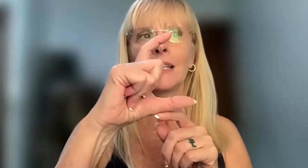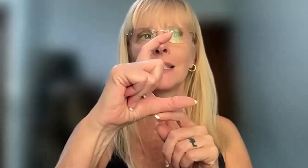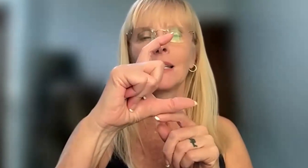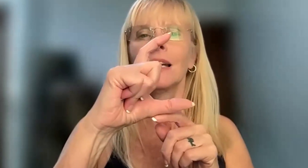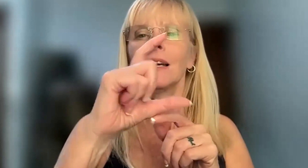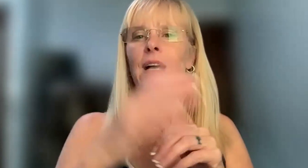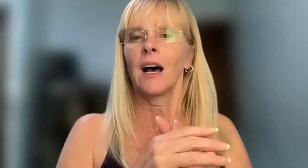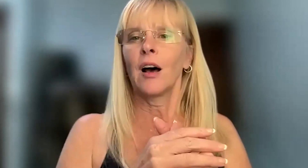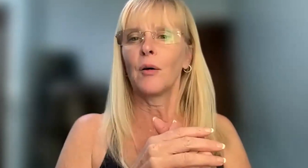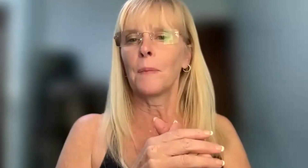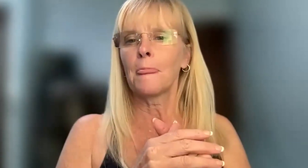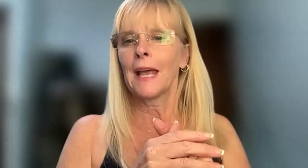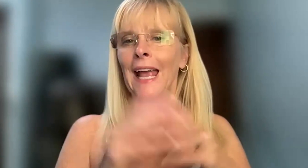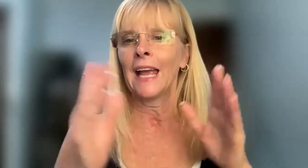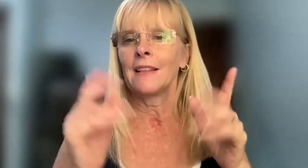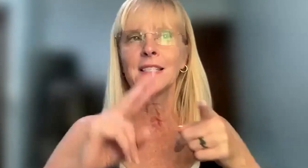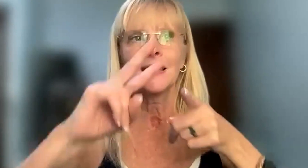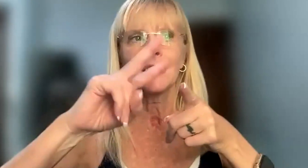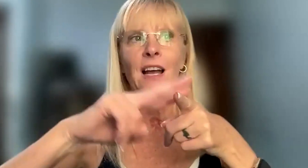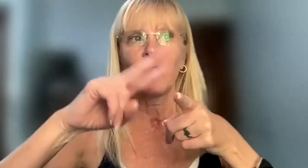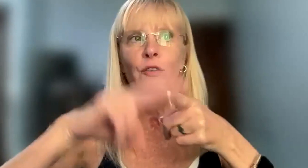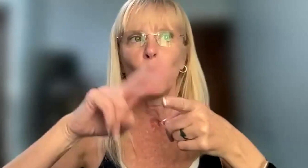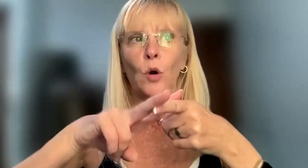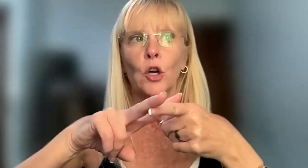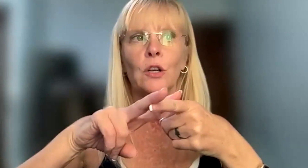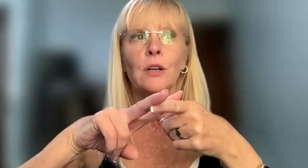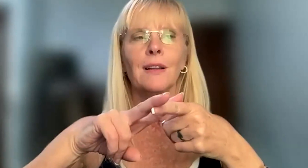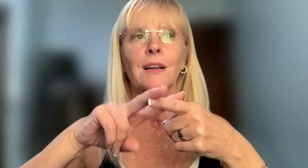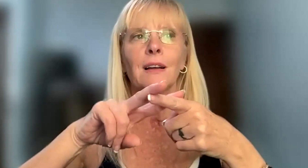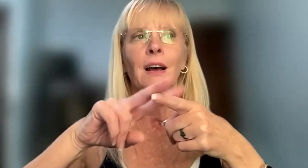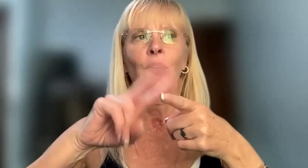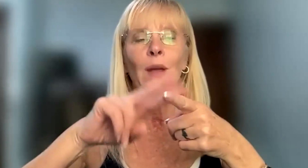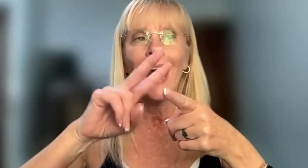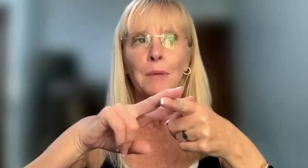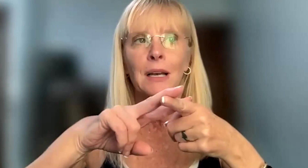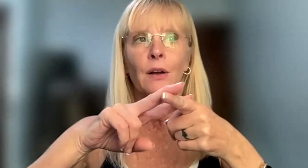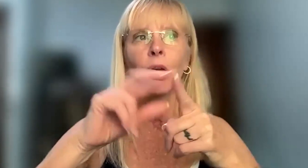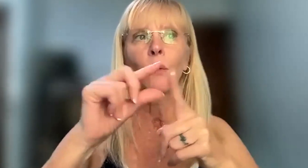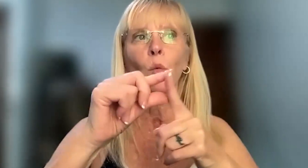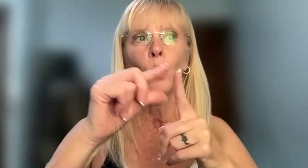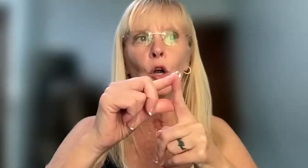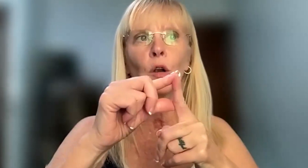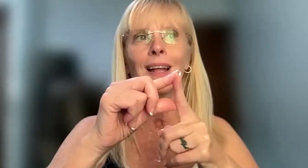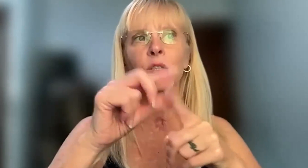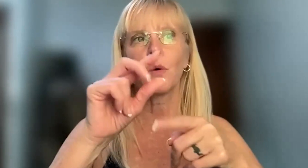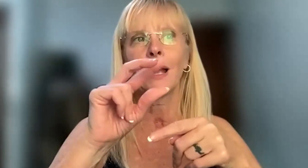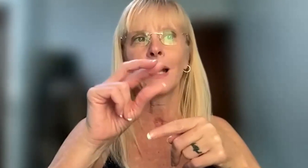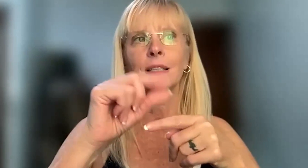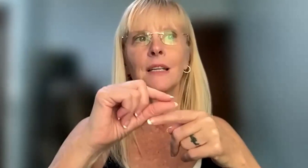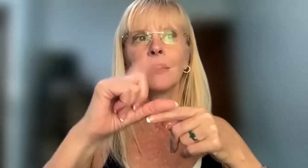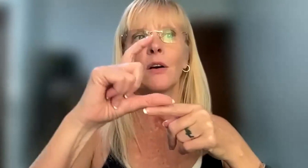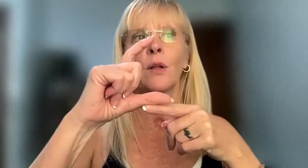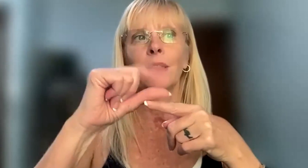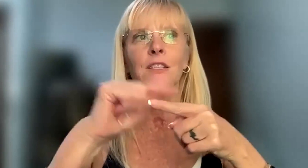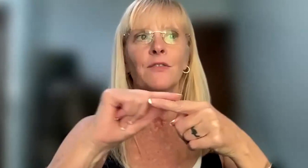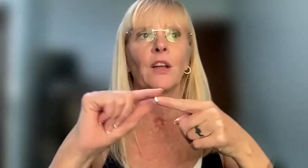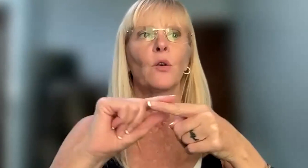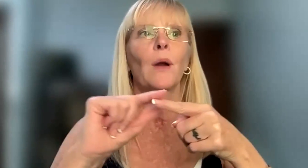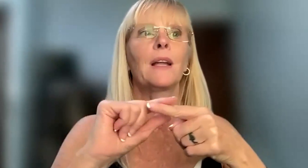uppercase. And this is a sign for word, vocabulary, word. That's why I did it on this finger right